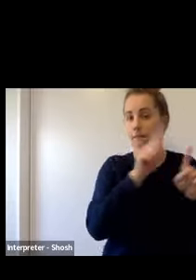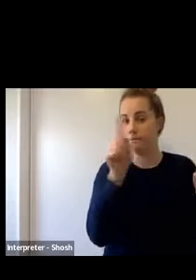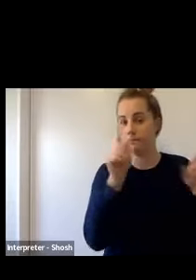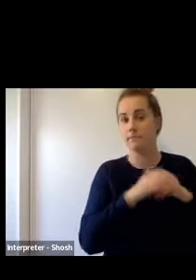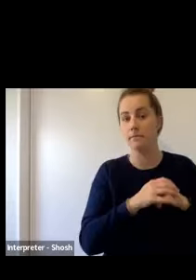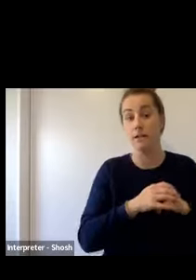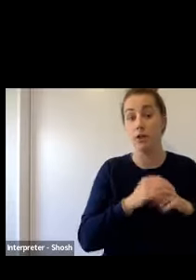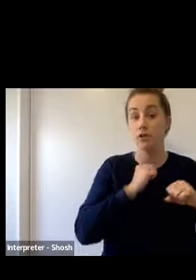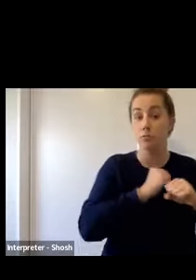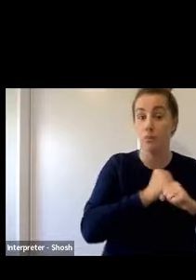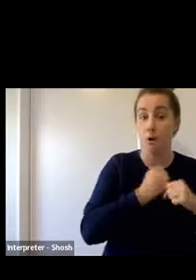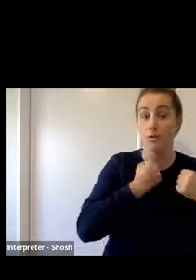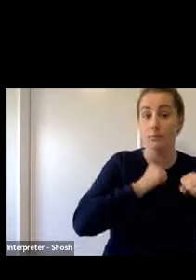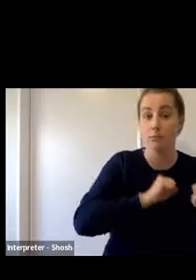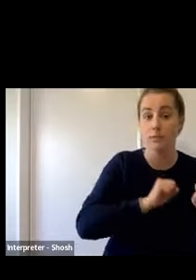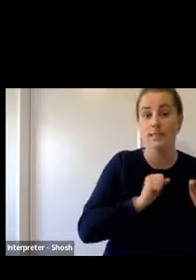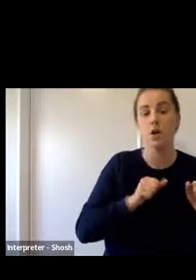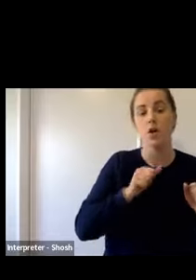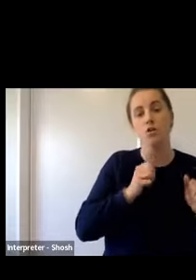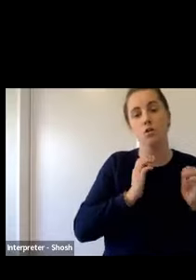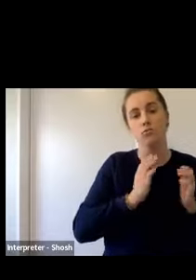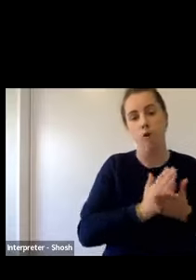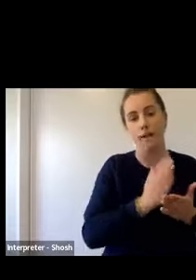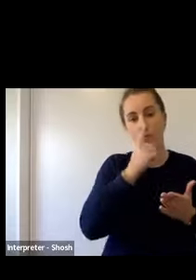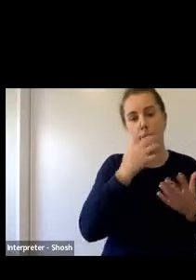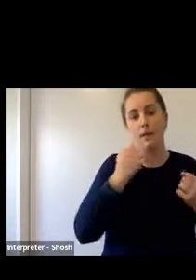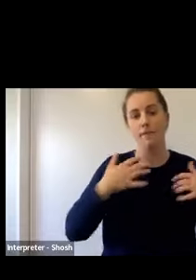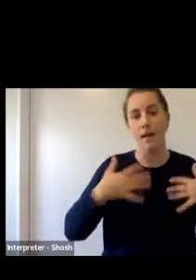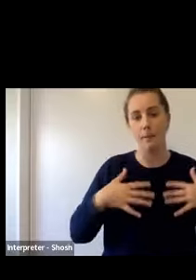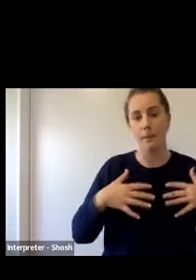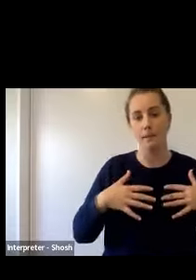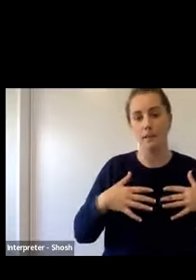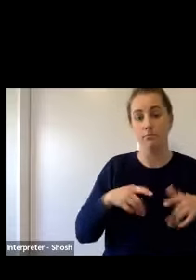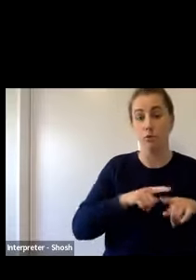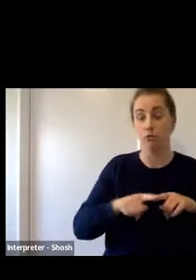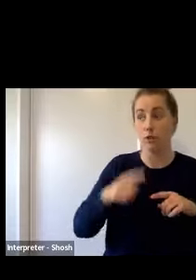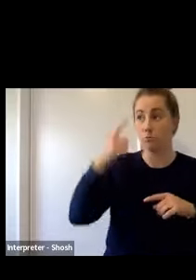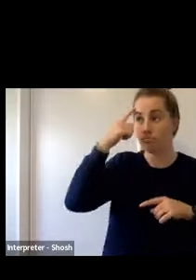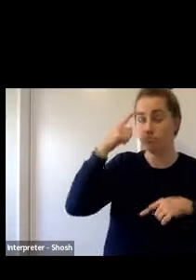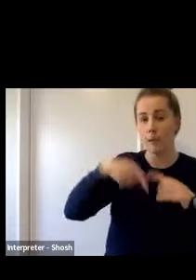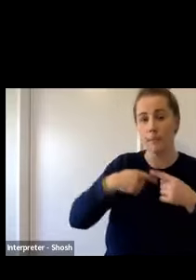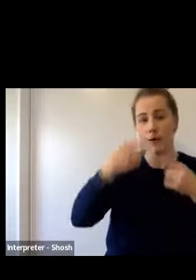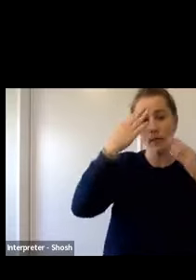is to promote and protect the rights of people with epilepsy with respect to issues found in